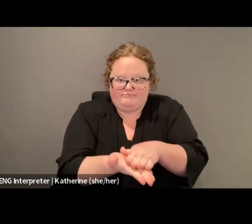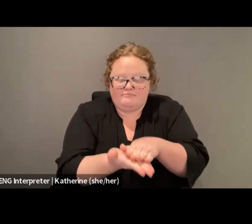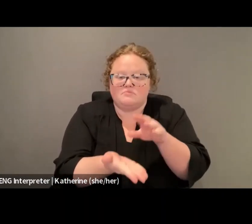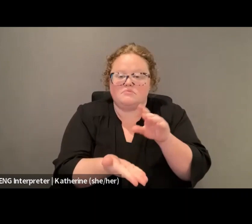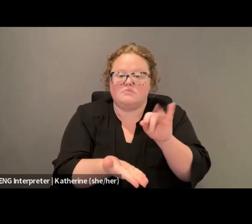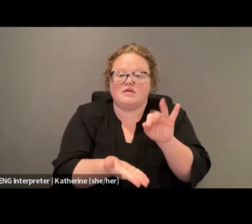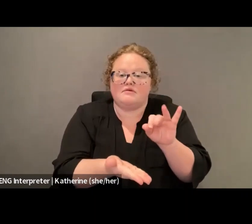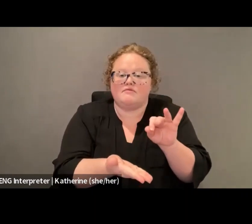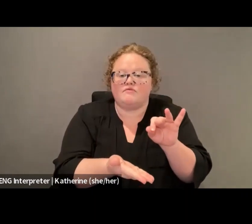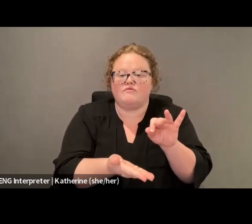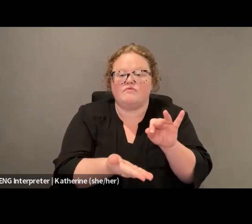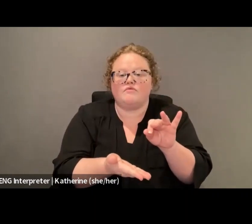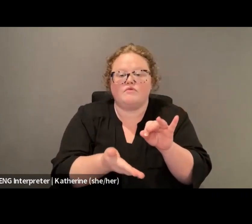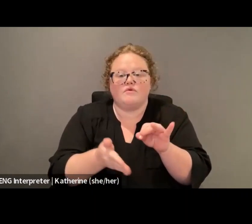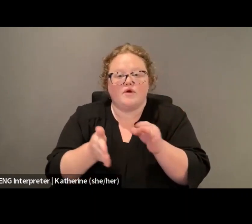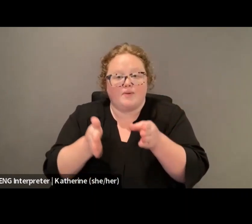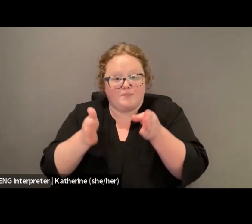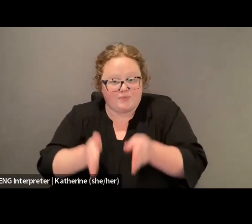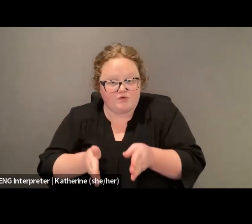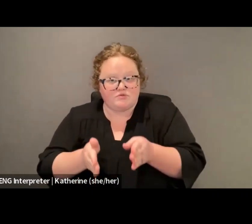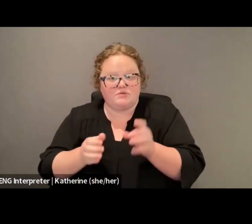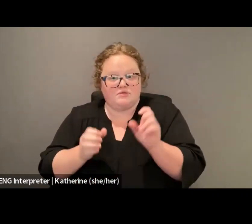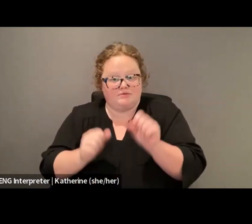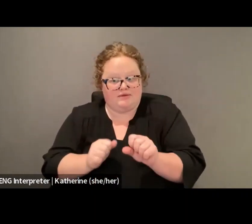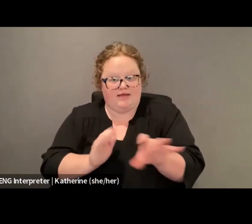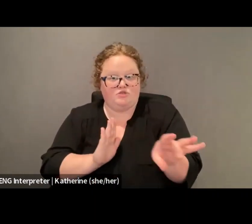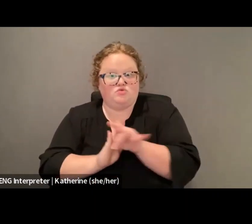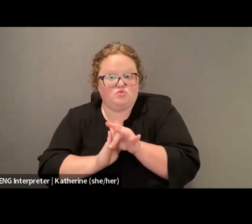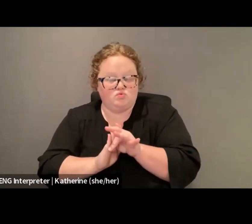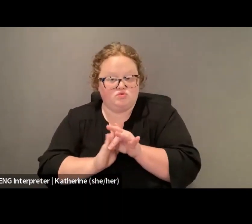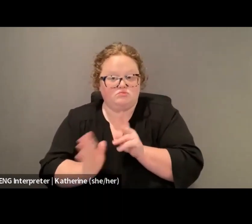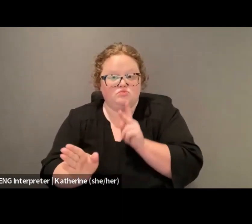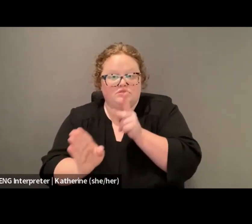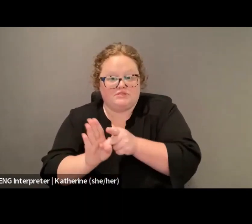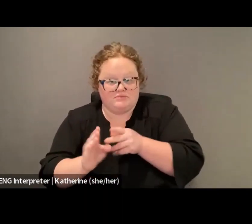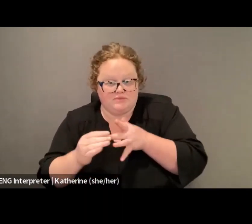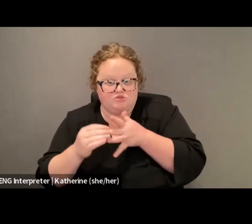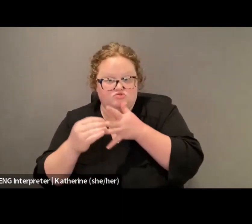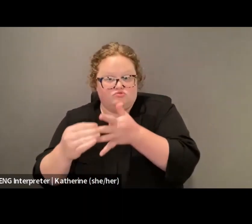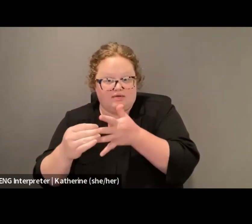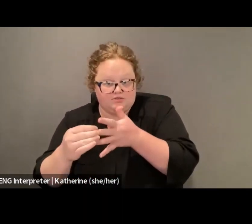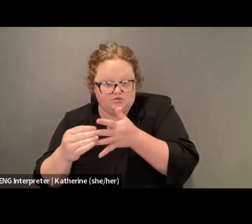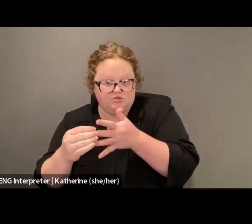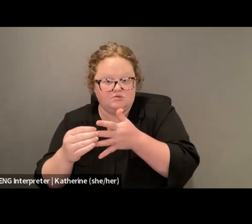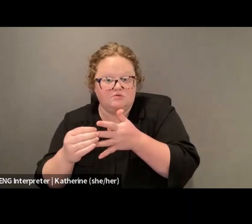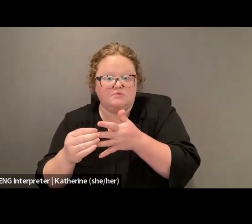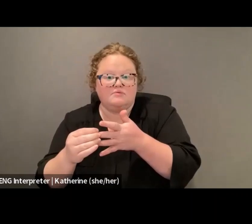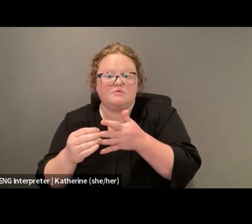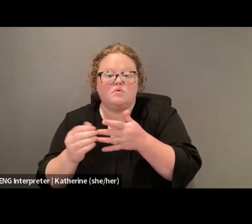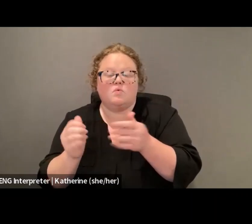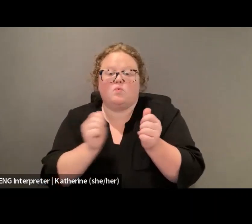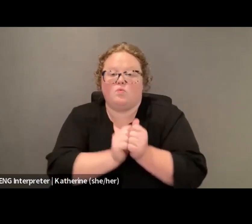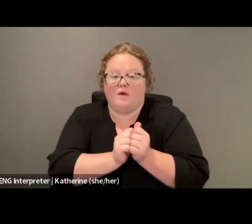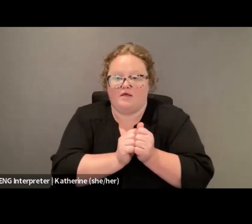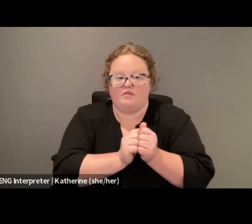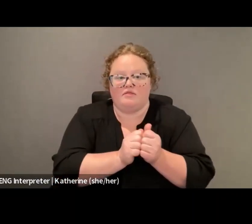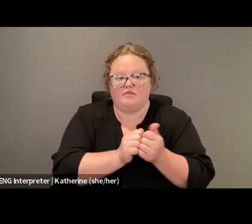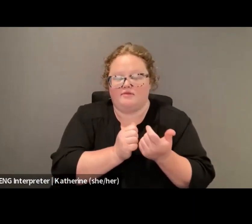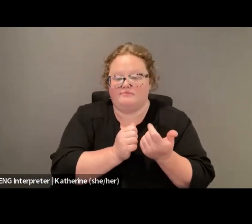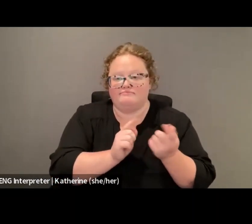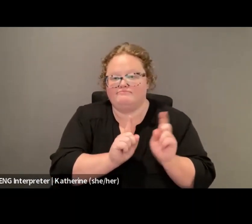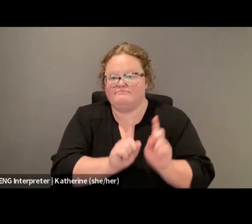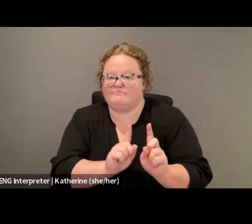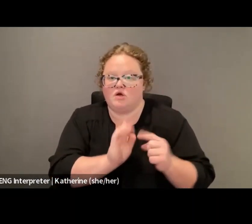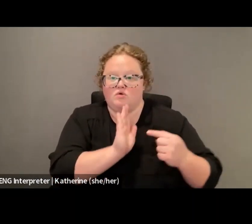people can participate in self-direction or participant direction with a representative. And so